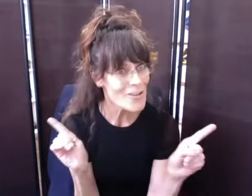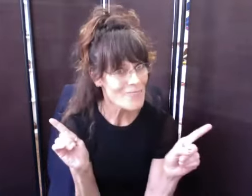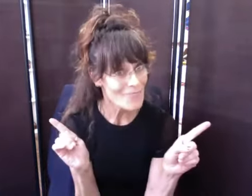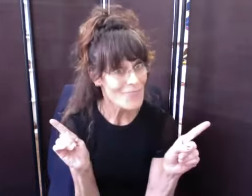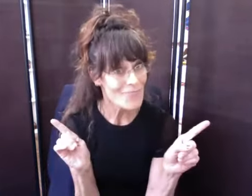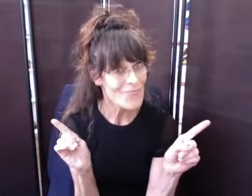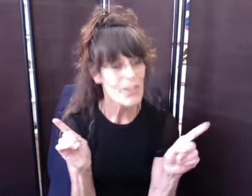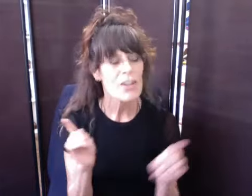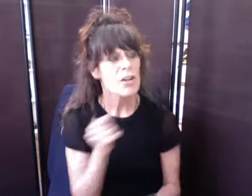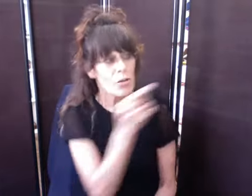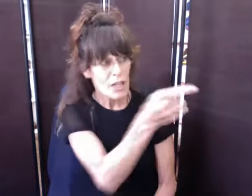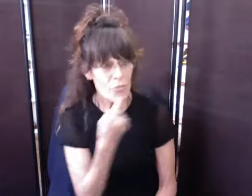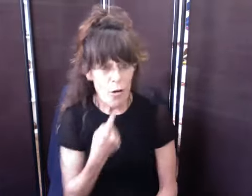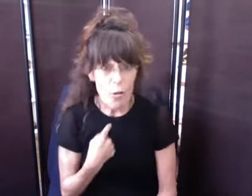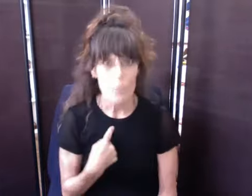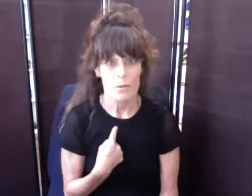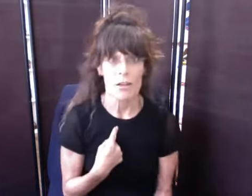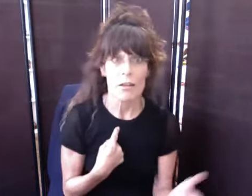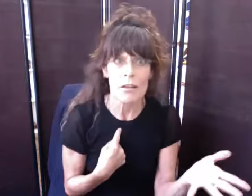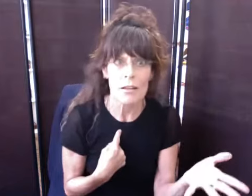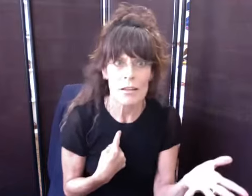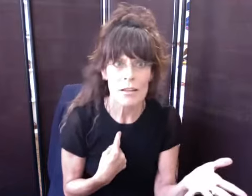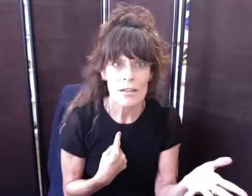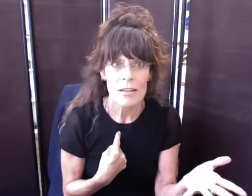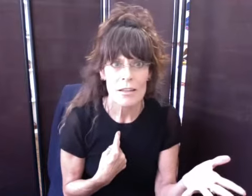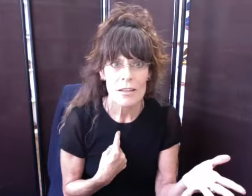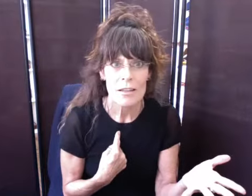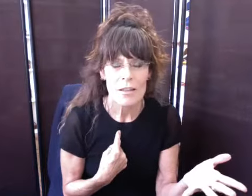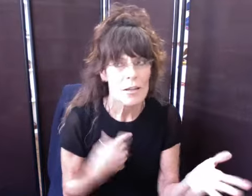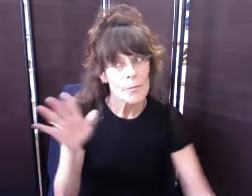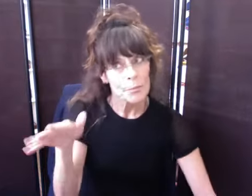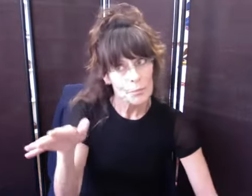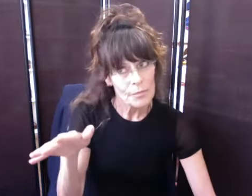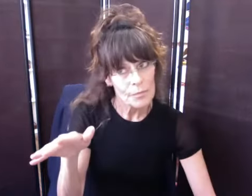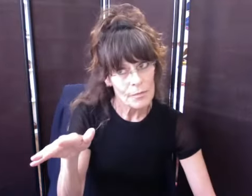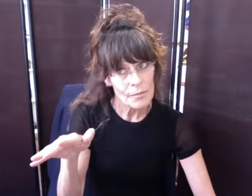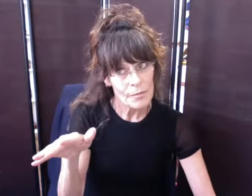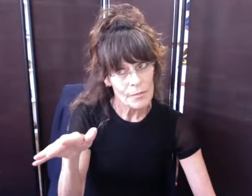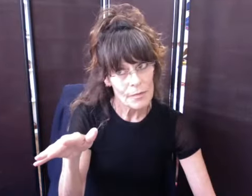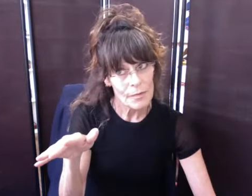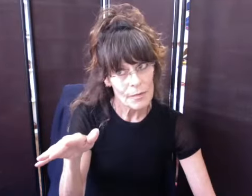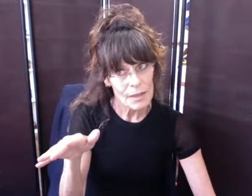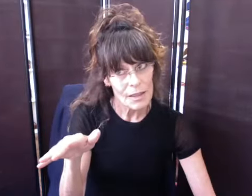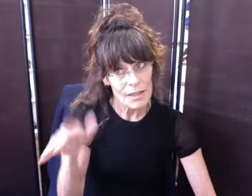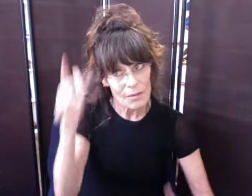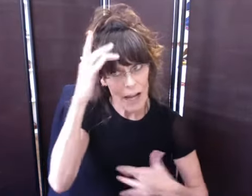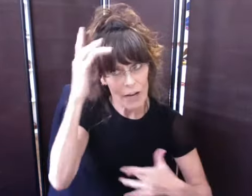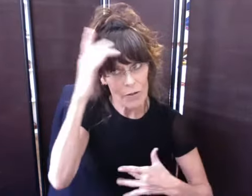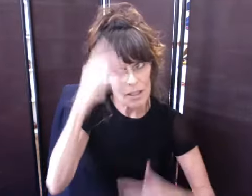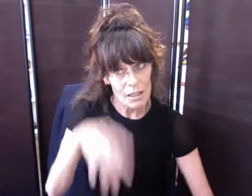tell me, right, was that, look, we got, it was a virus analogy. It's a perfect time in the United States to give a virus